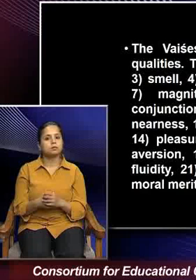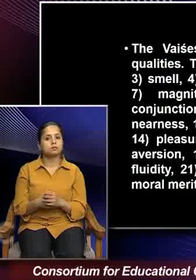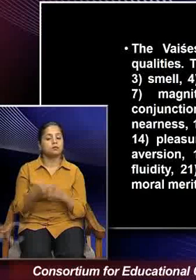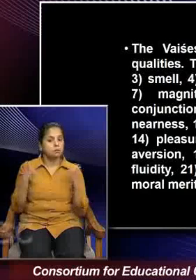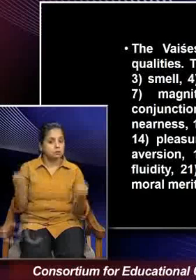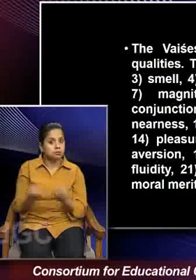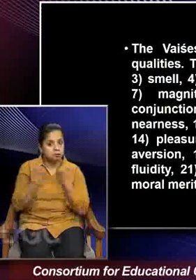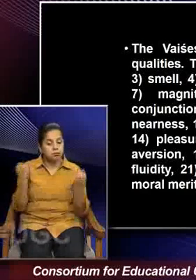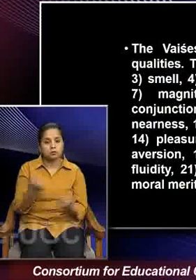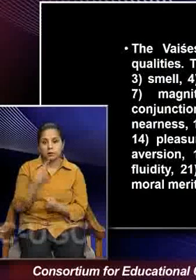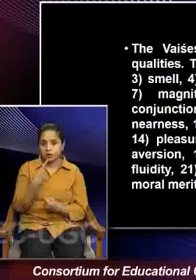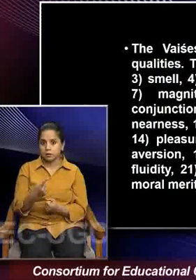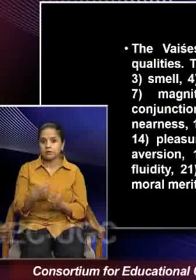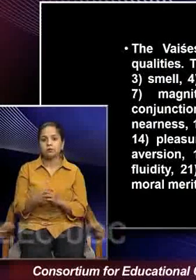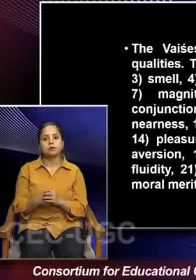effort,